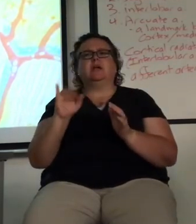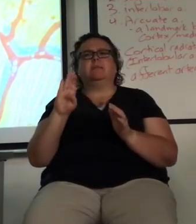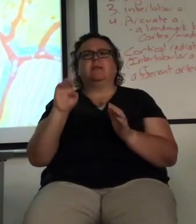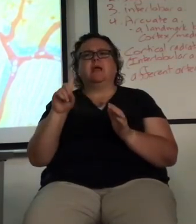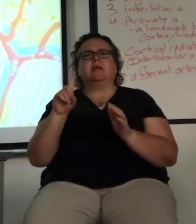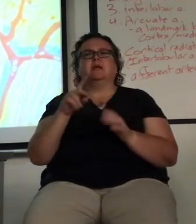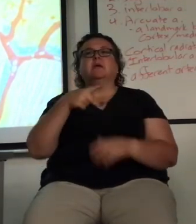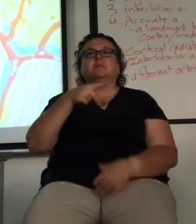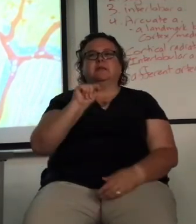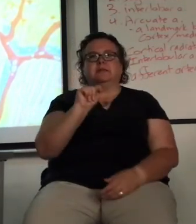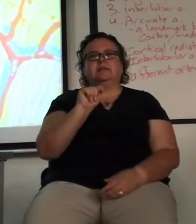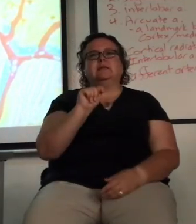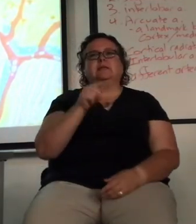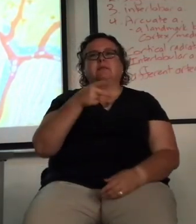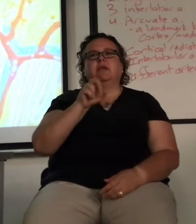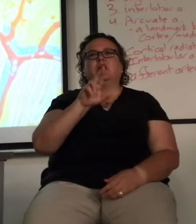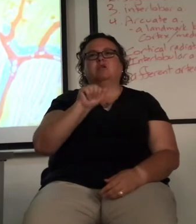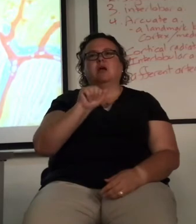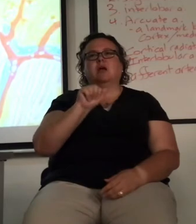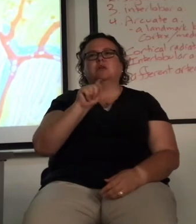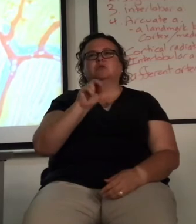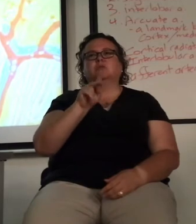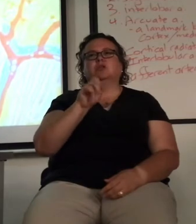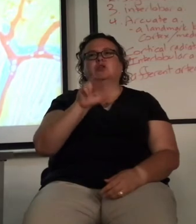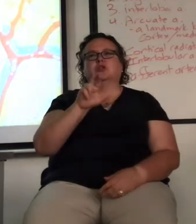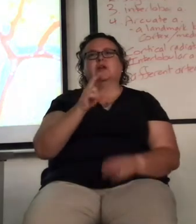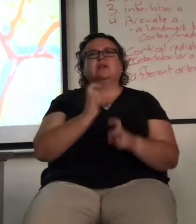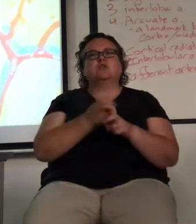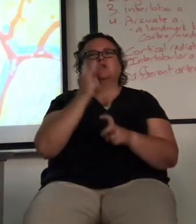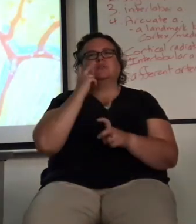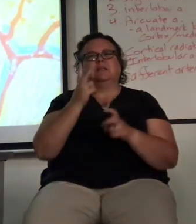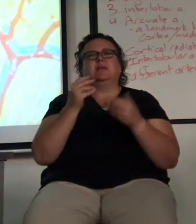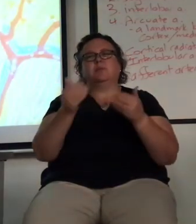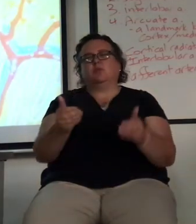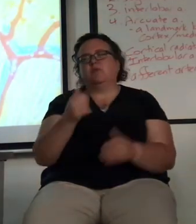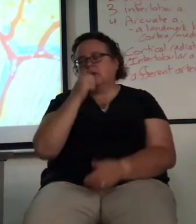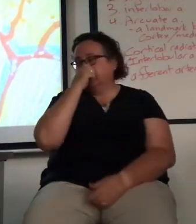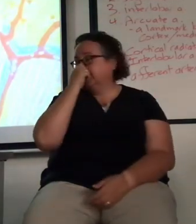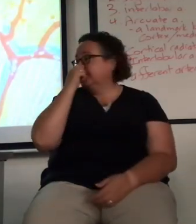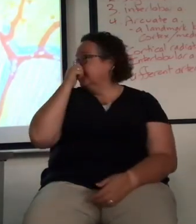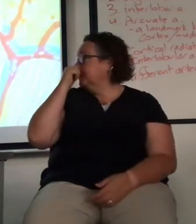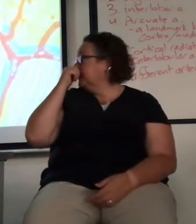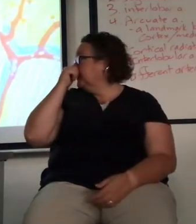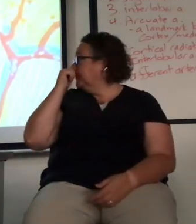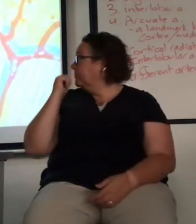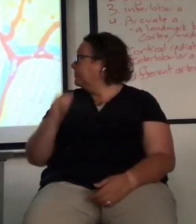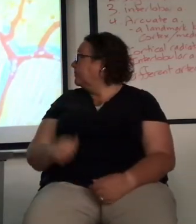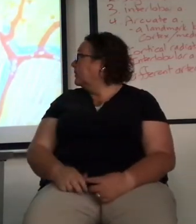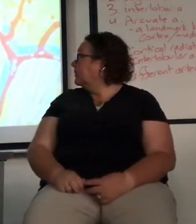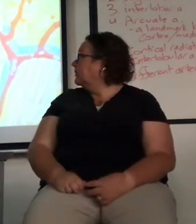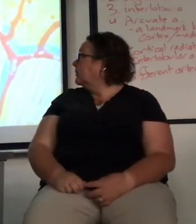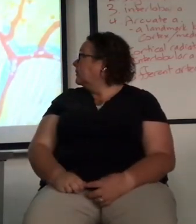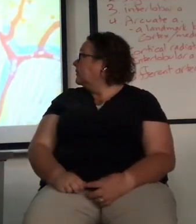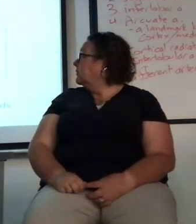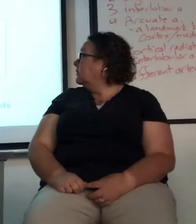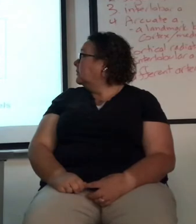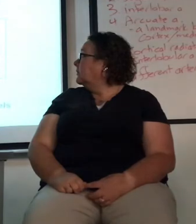That's the PT, the peritubular. Okay, it's hard to see. Let me move on. Here's what we talked about in terms of flow